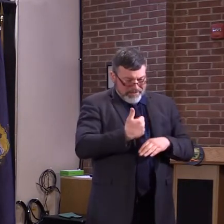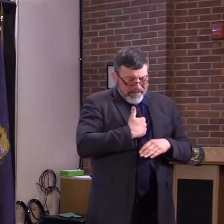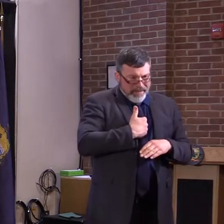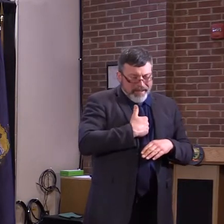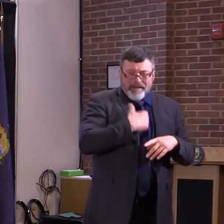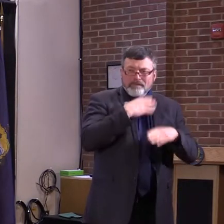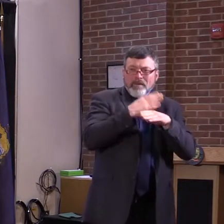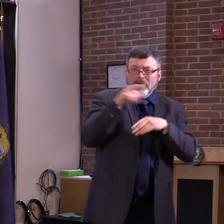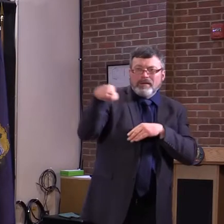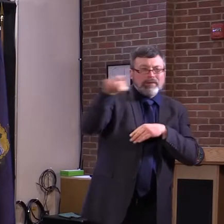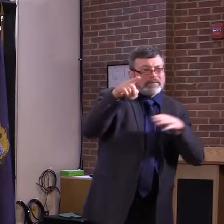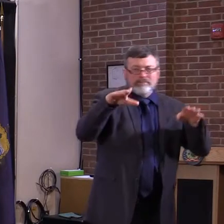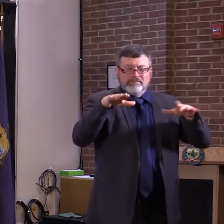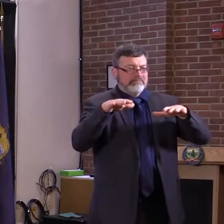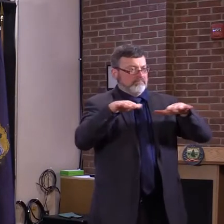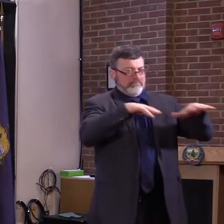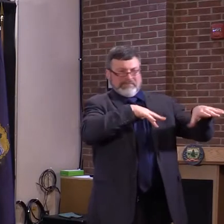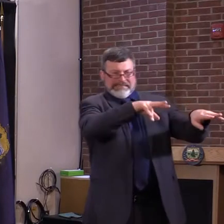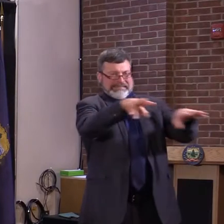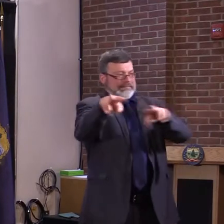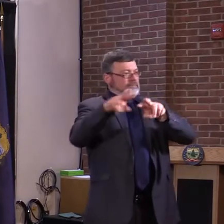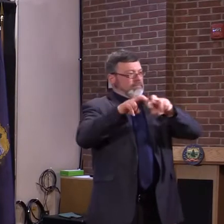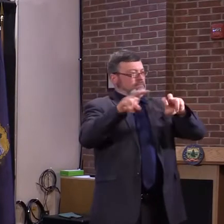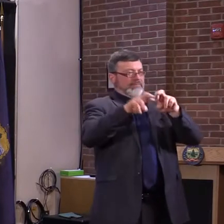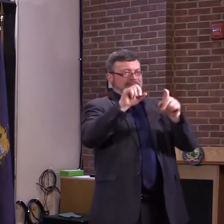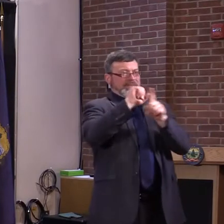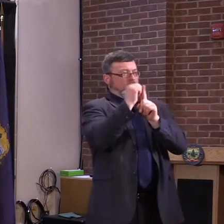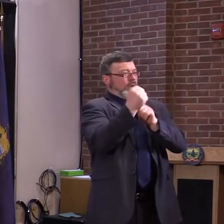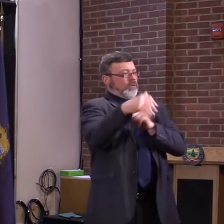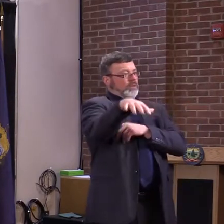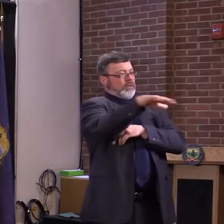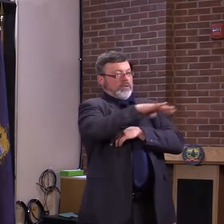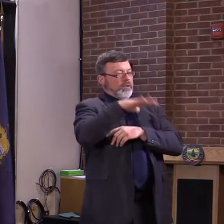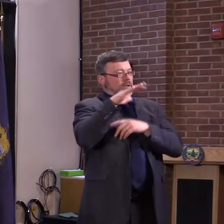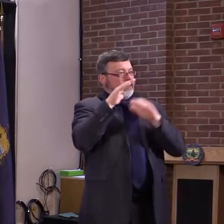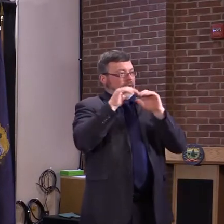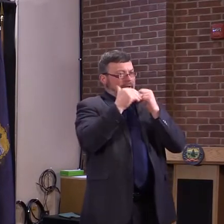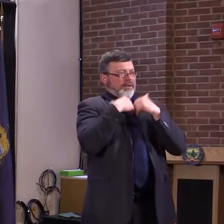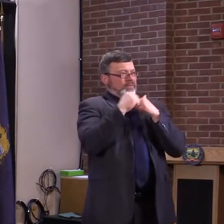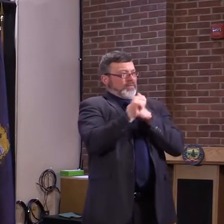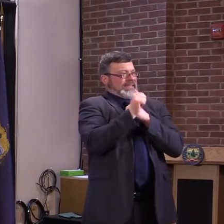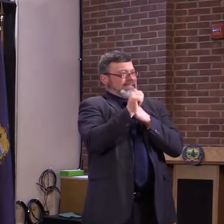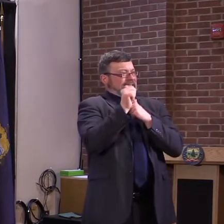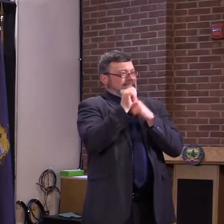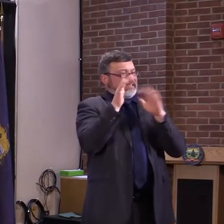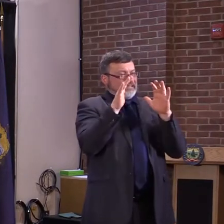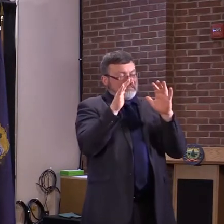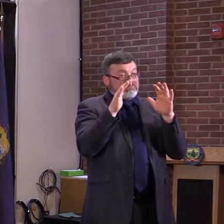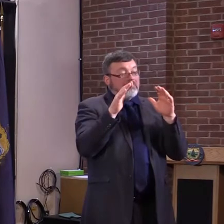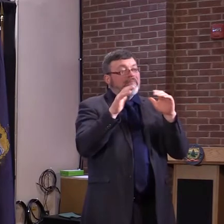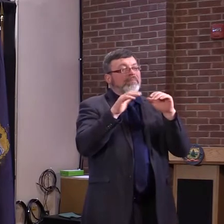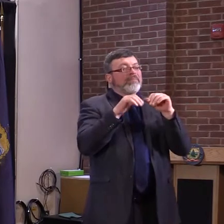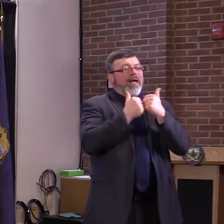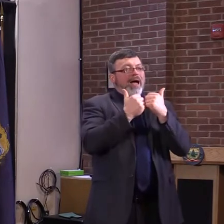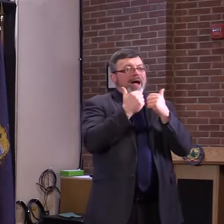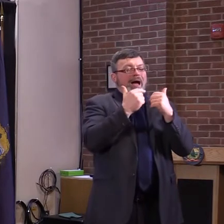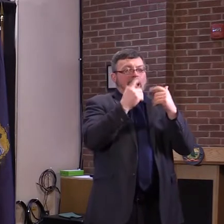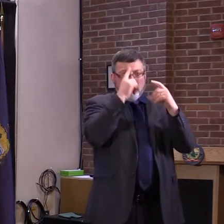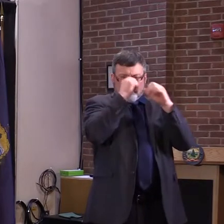need to approach this future with healthy doses of civility, empathy,